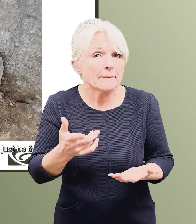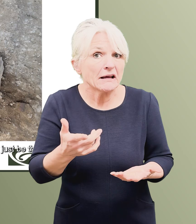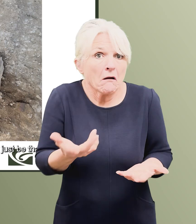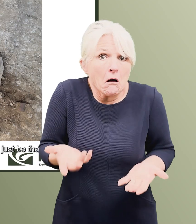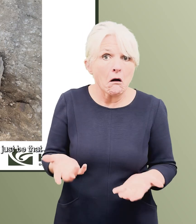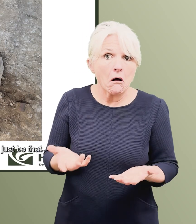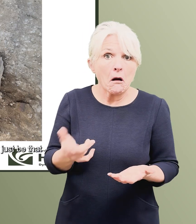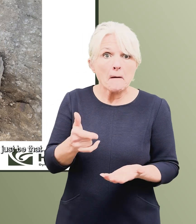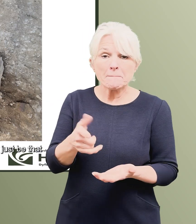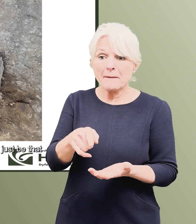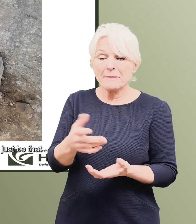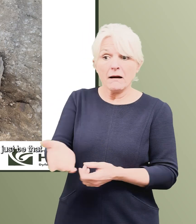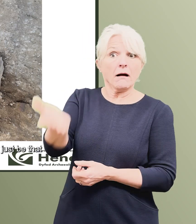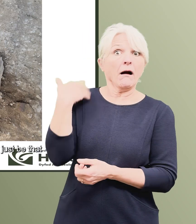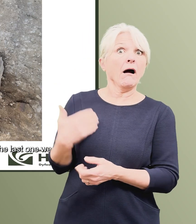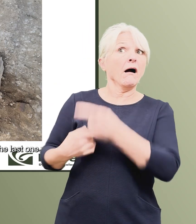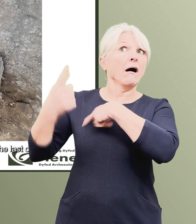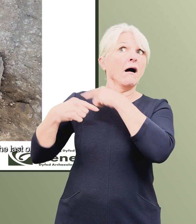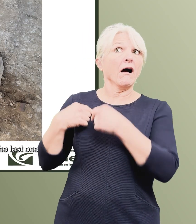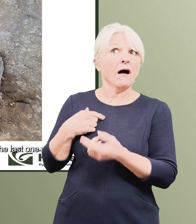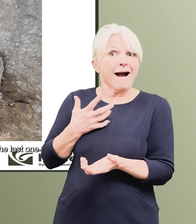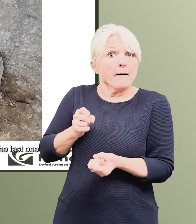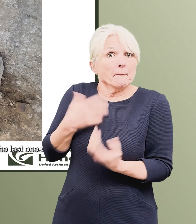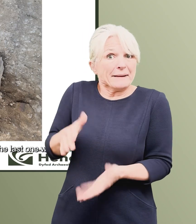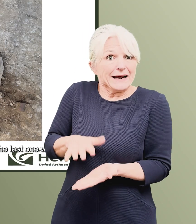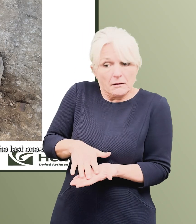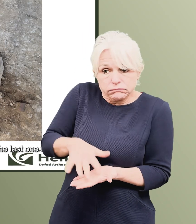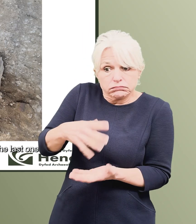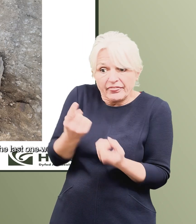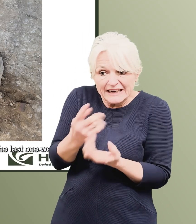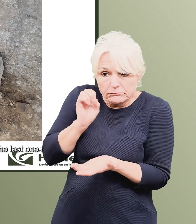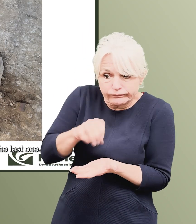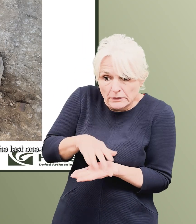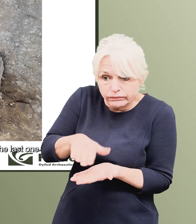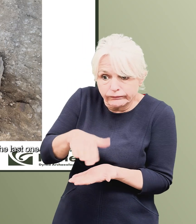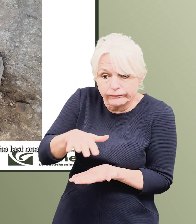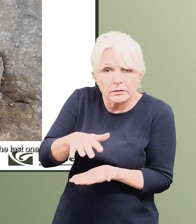others, it may just be that they're not the objects within them are not surviving.